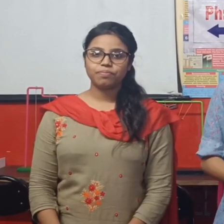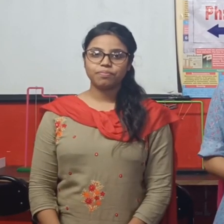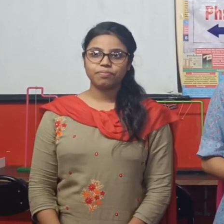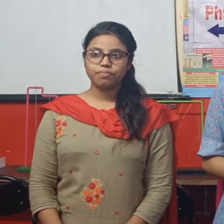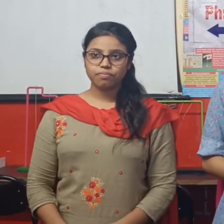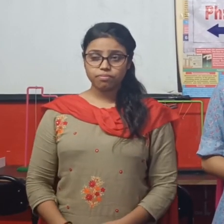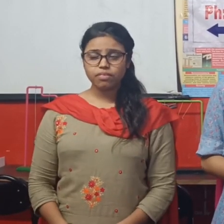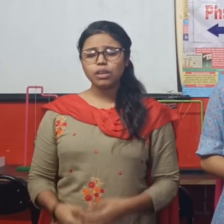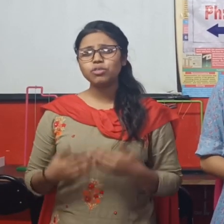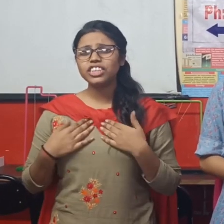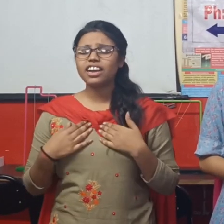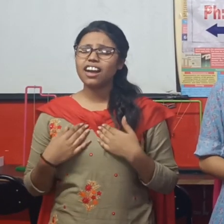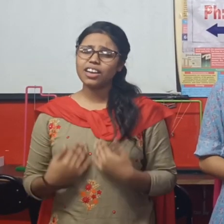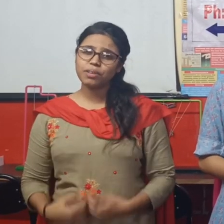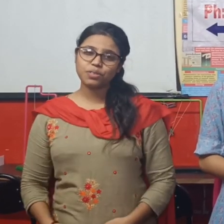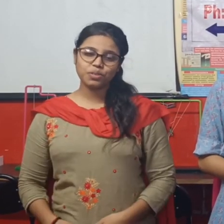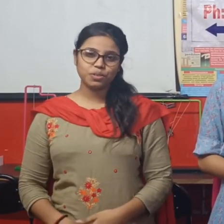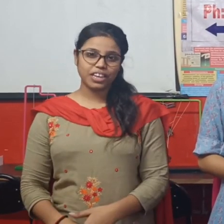the door.